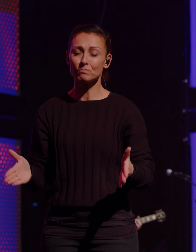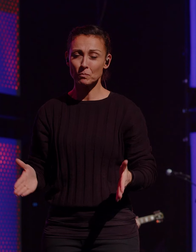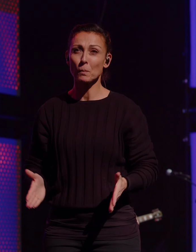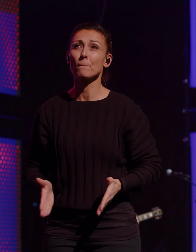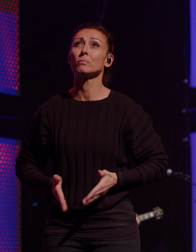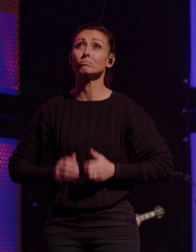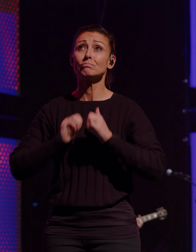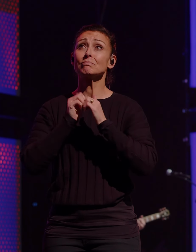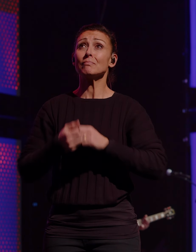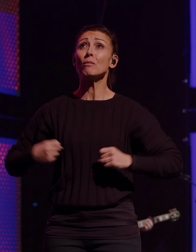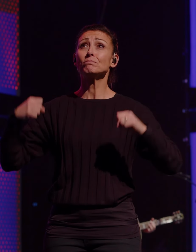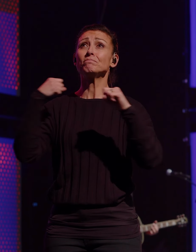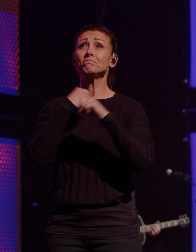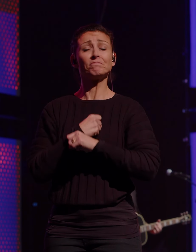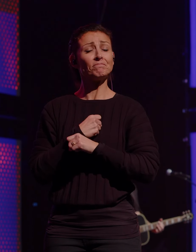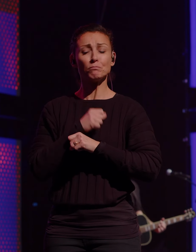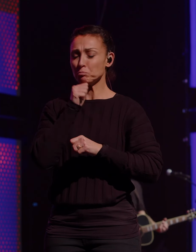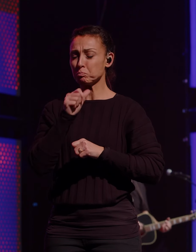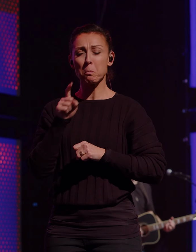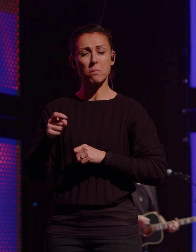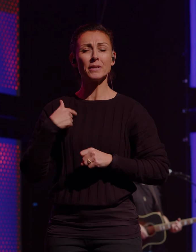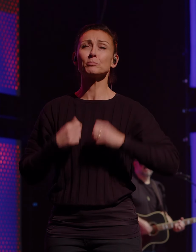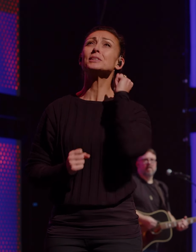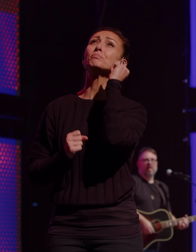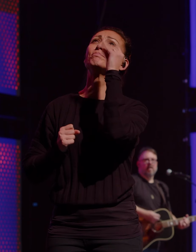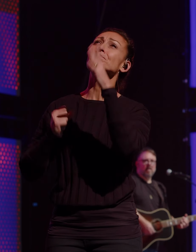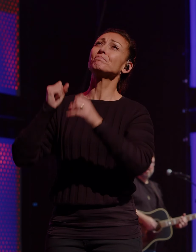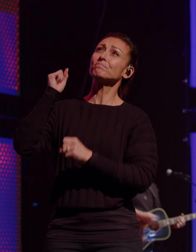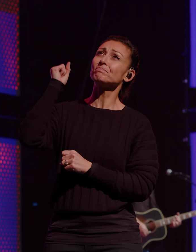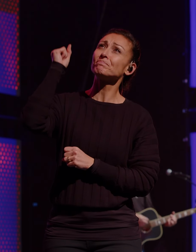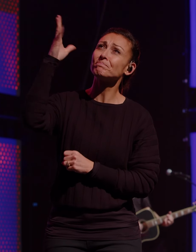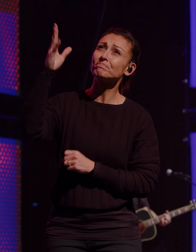My weapon is a melody.